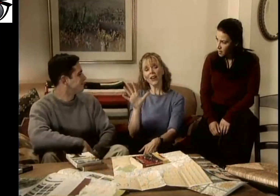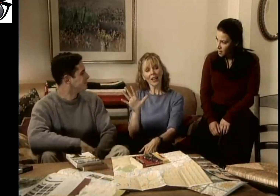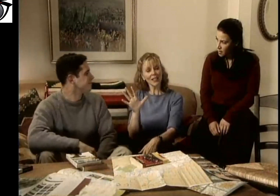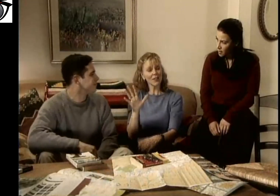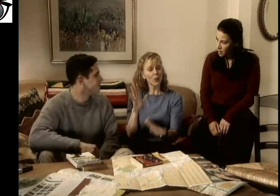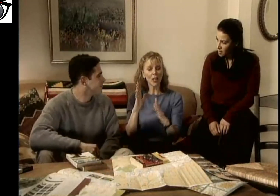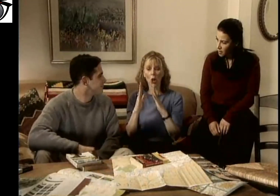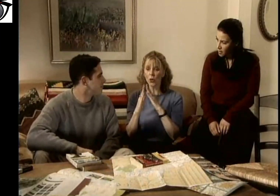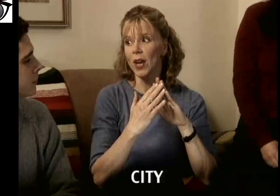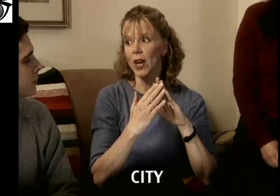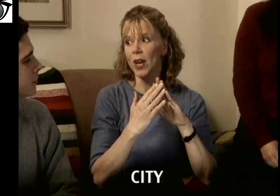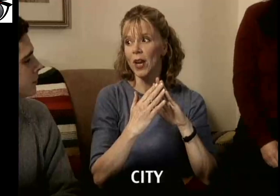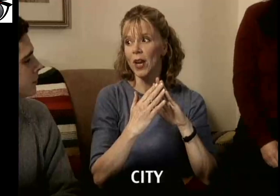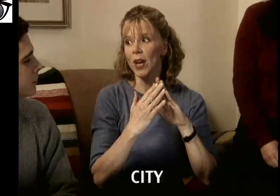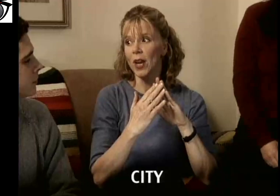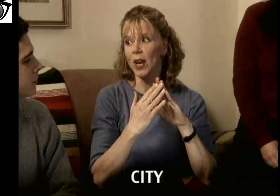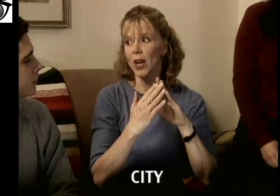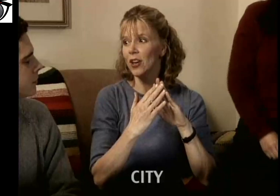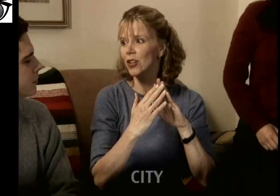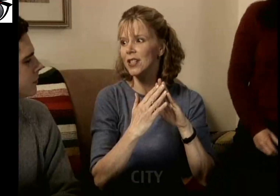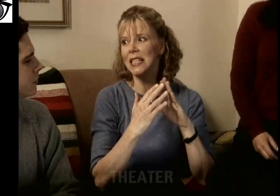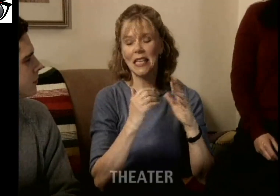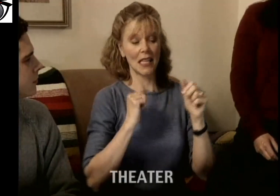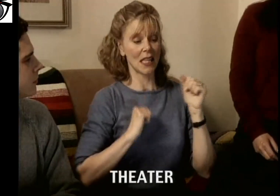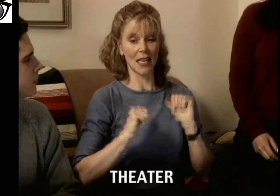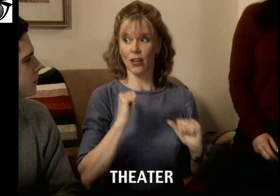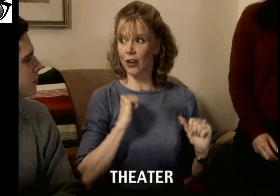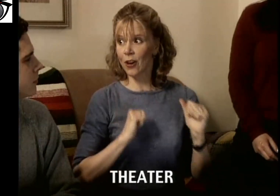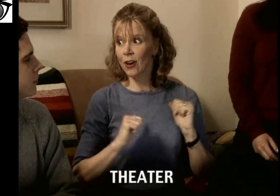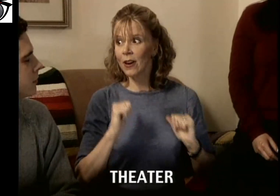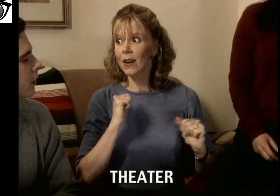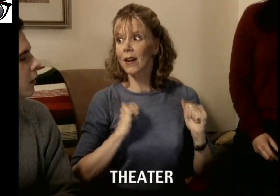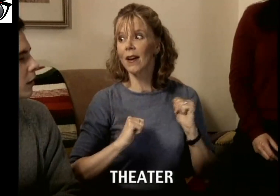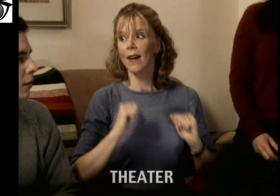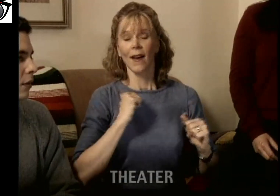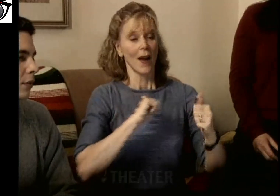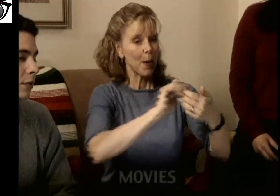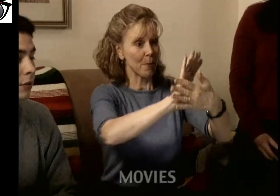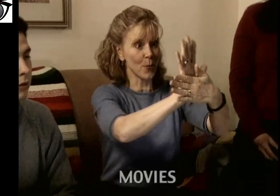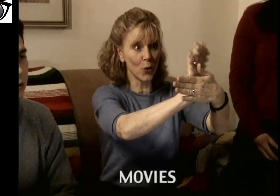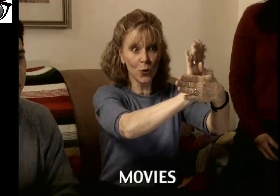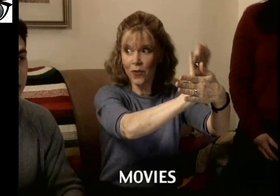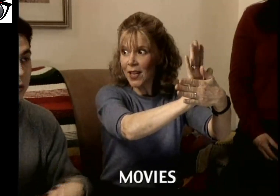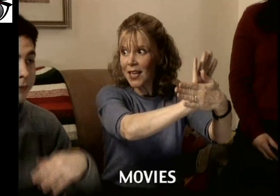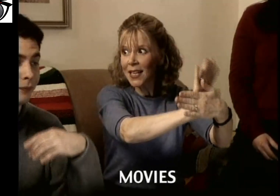On the other hand, if we go to the city, we could see theater,